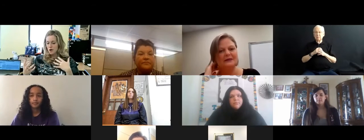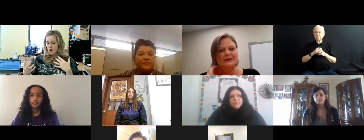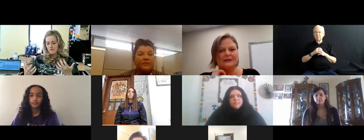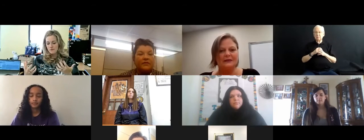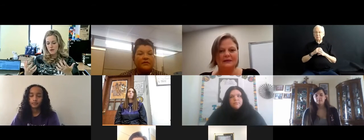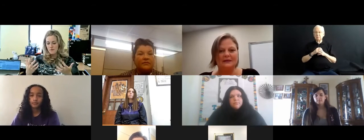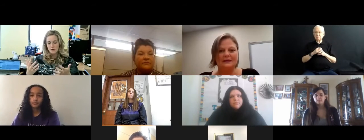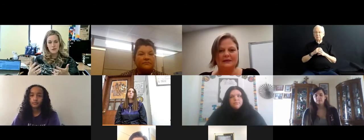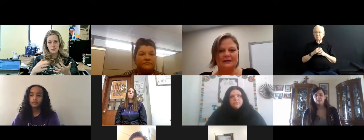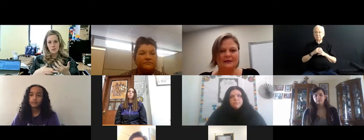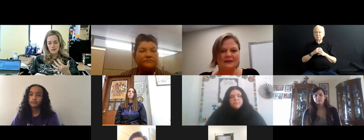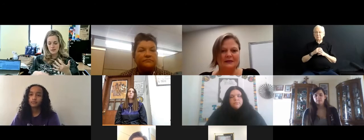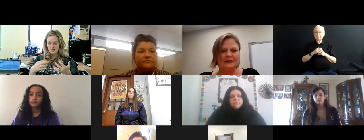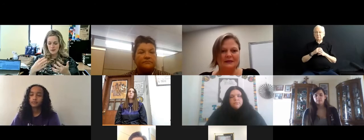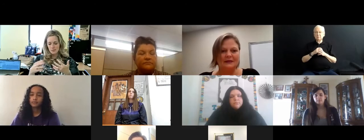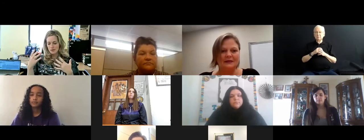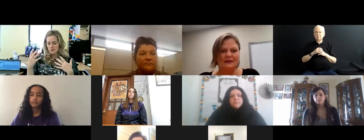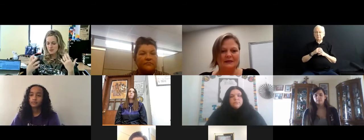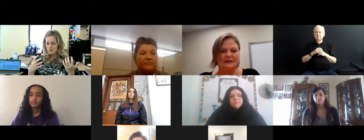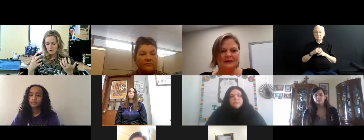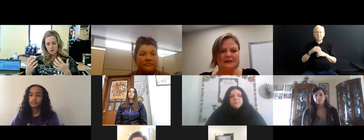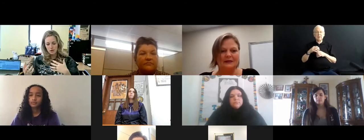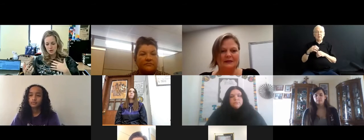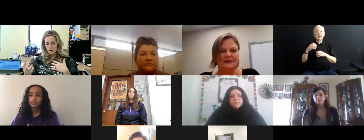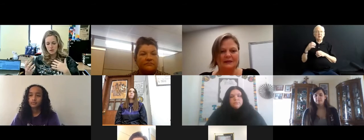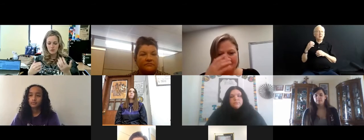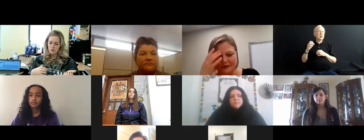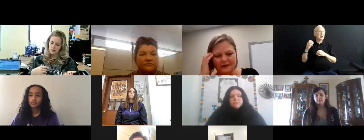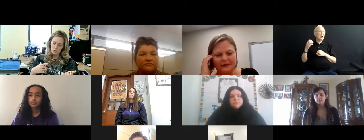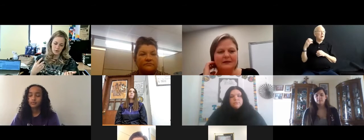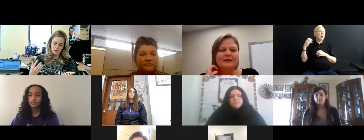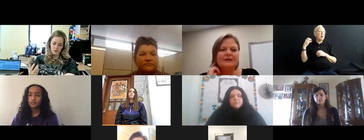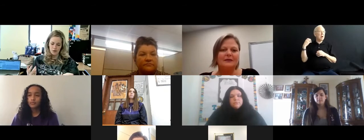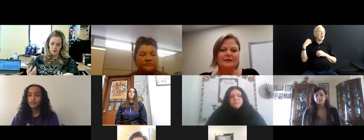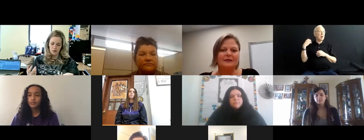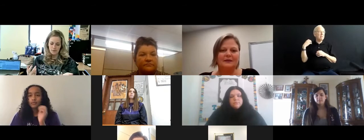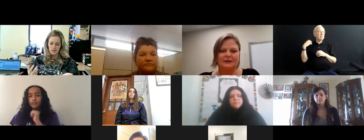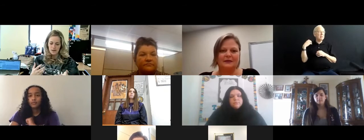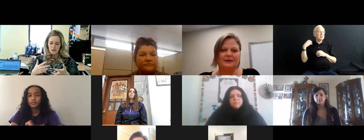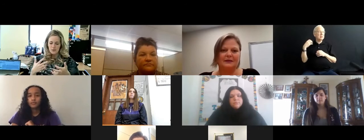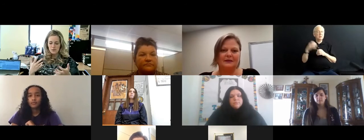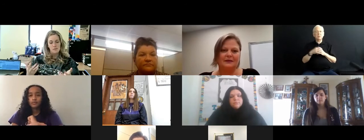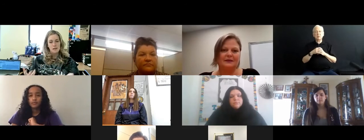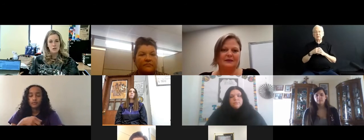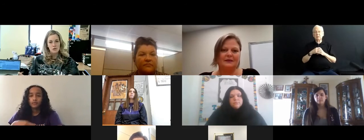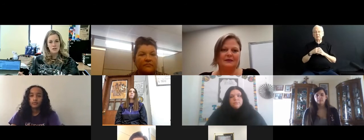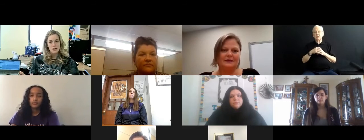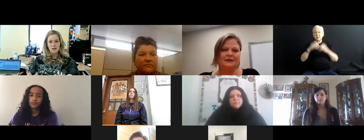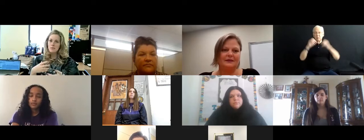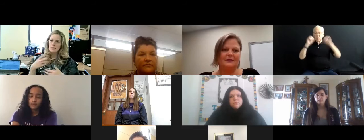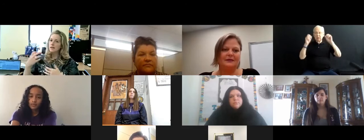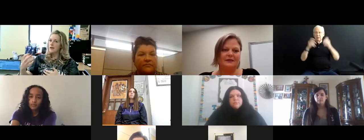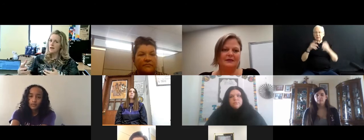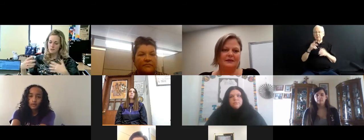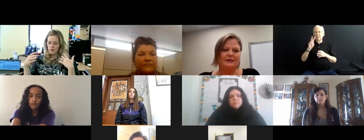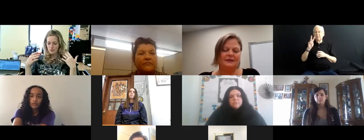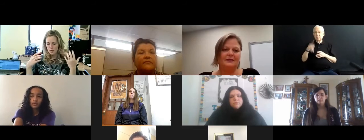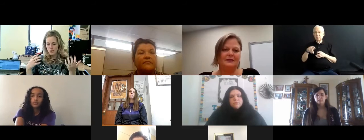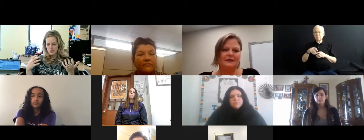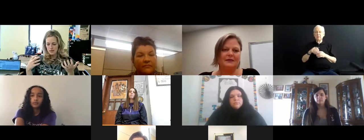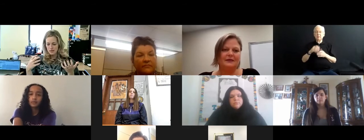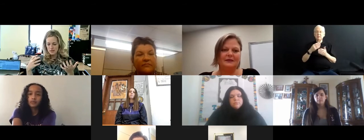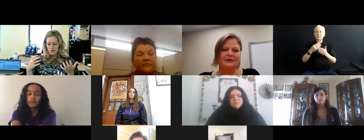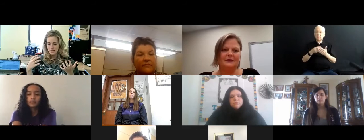usually pick officers, president, vice president, secretary, treasurer, historian, sergeant of arms. We usually meet on Tuesdays. We play games.